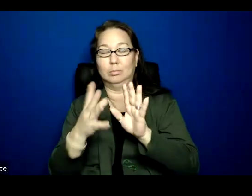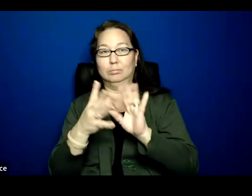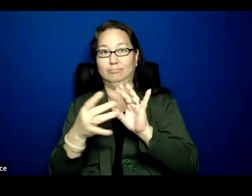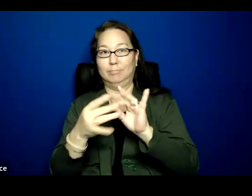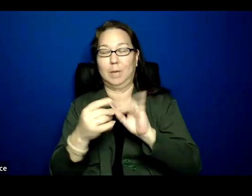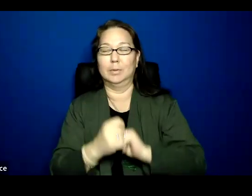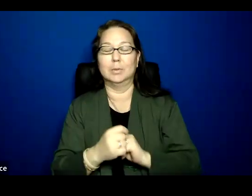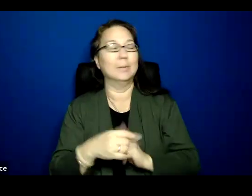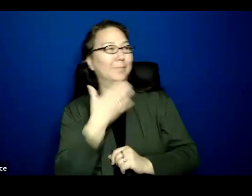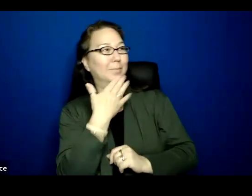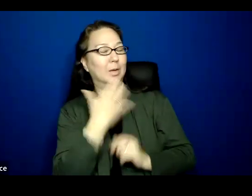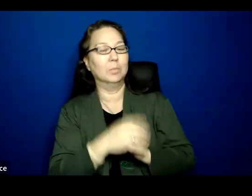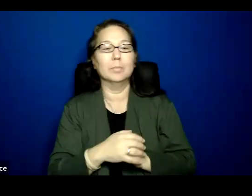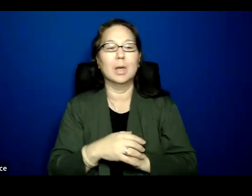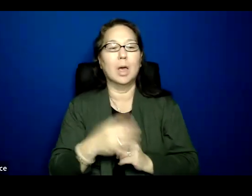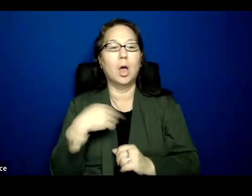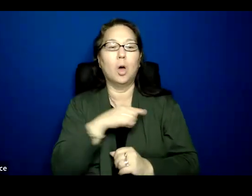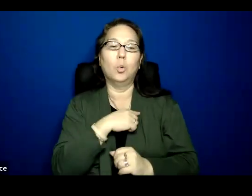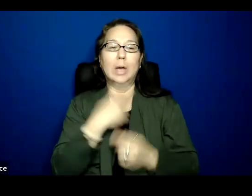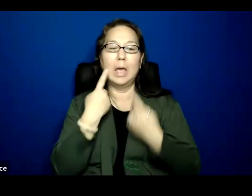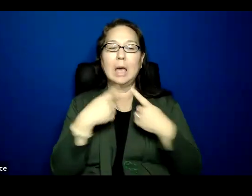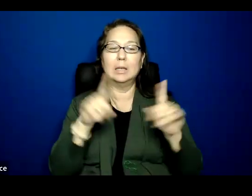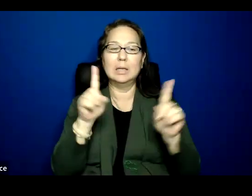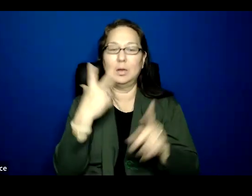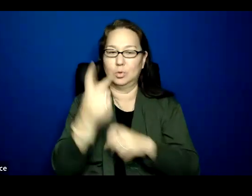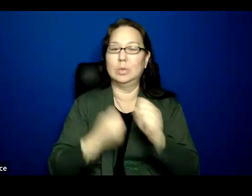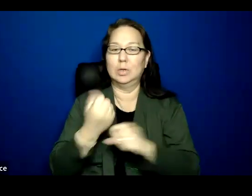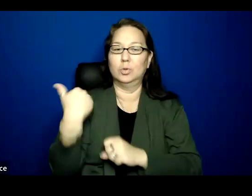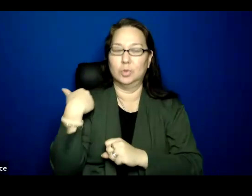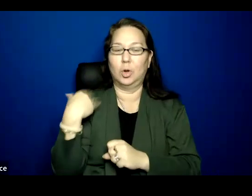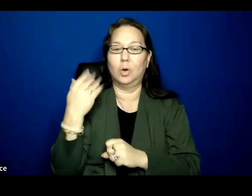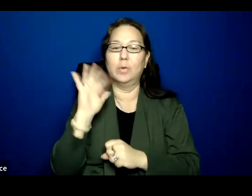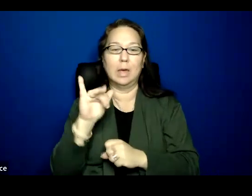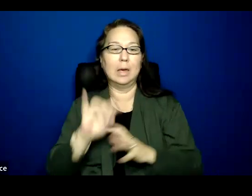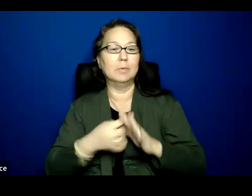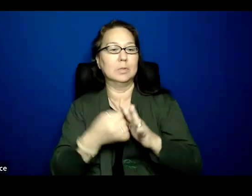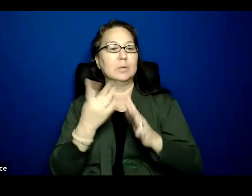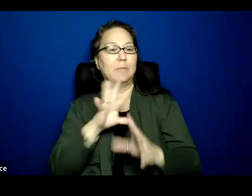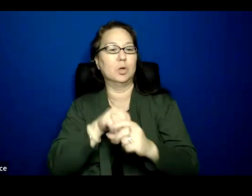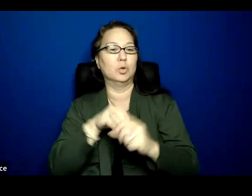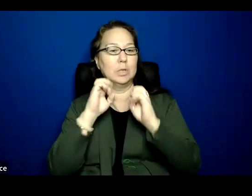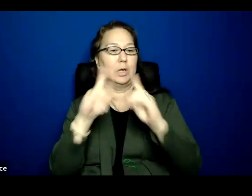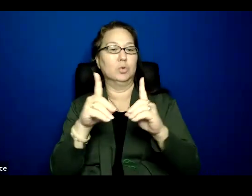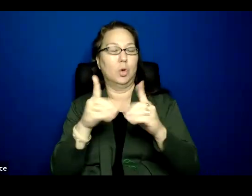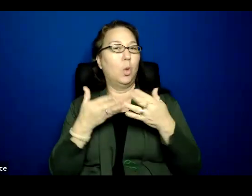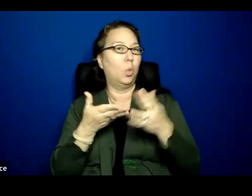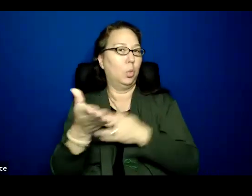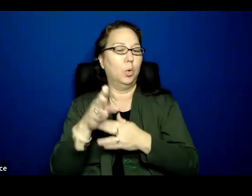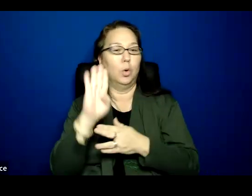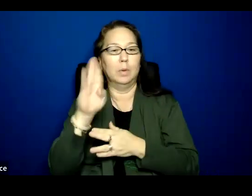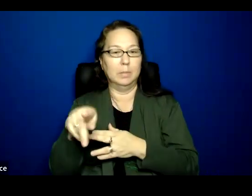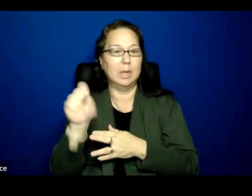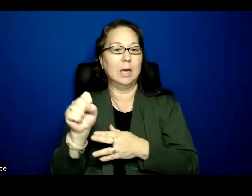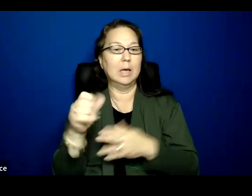we announced the implementation of inclusive education across the BPS. Tonight, we are here to update you on our students and schools' progress and